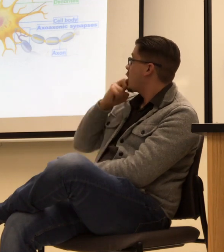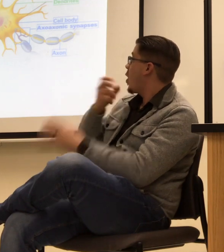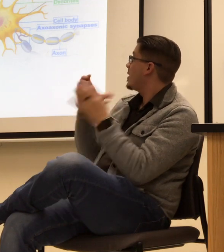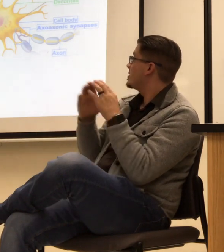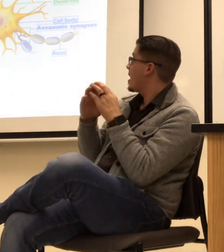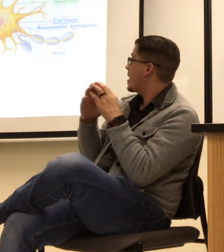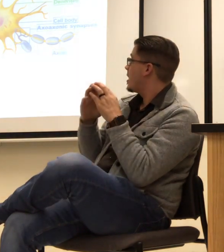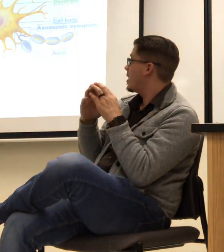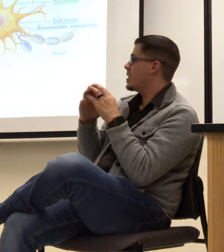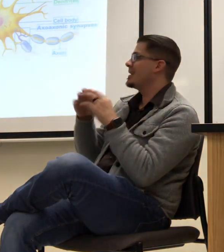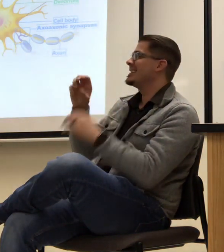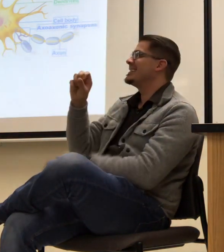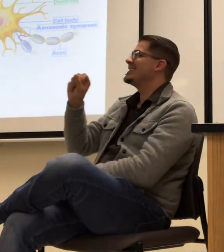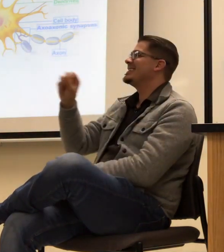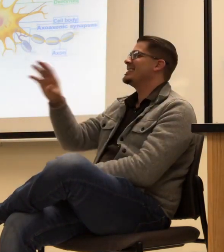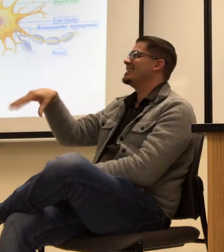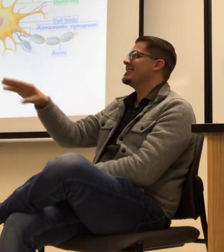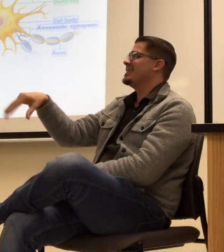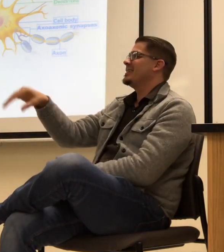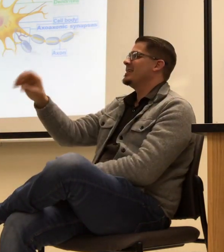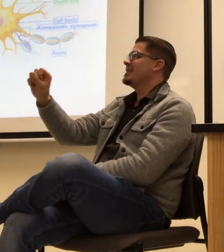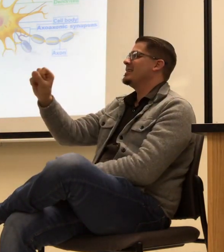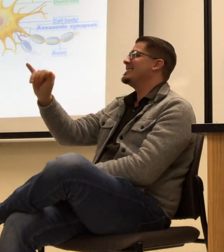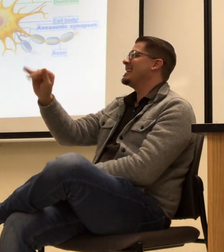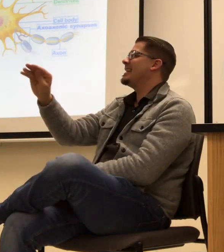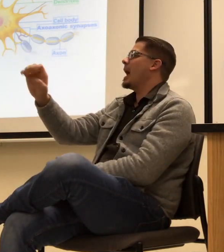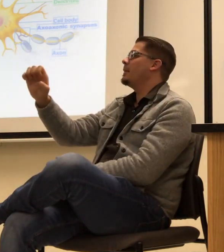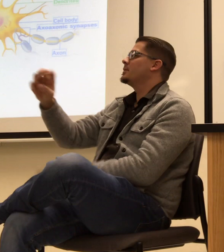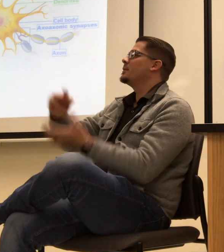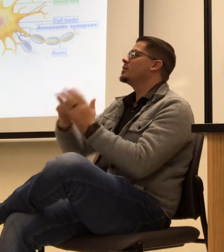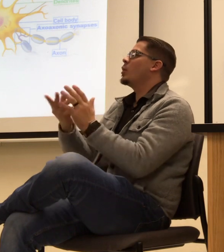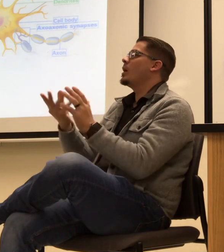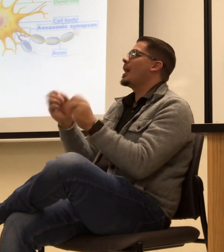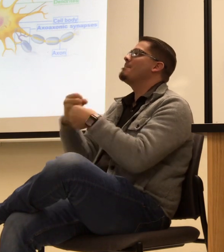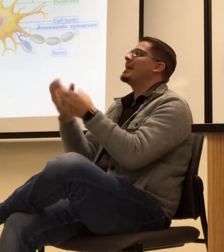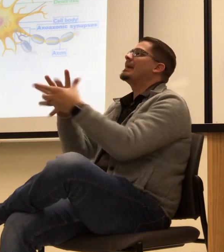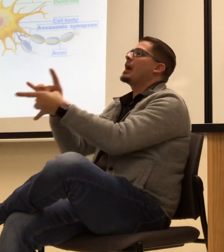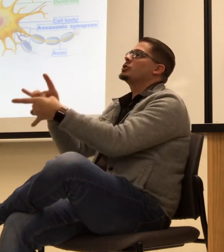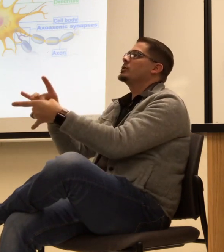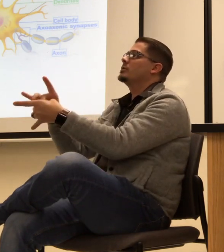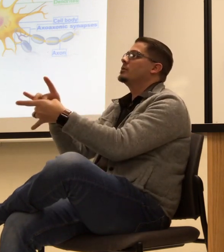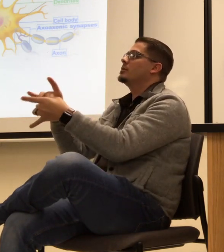Synapsing, making a connection with, synapsing onto a